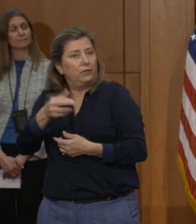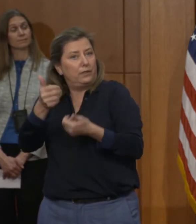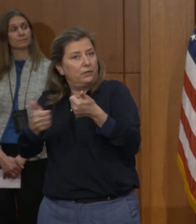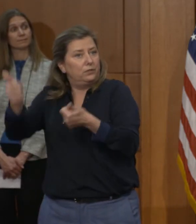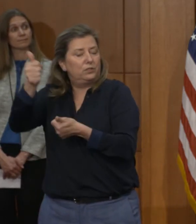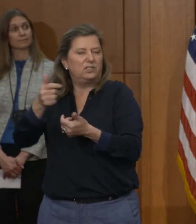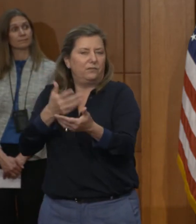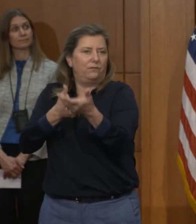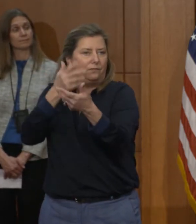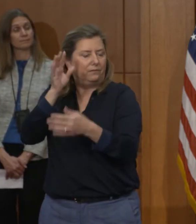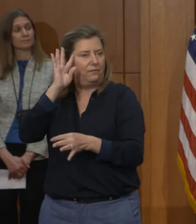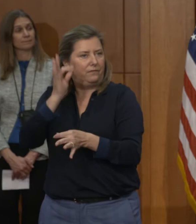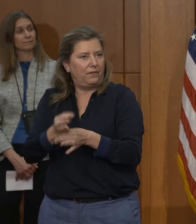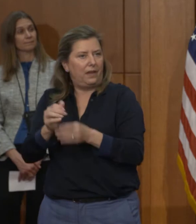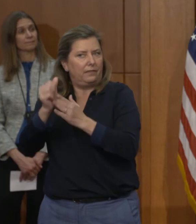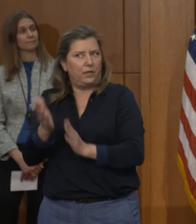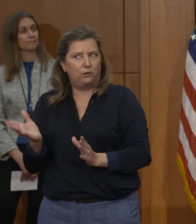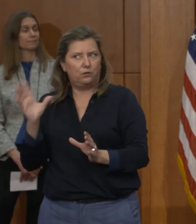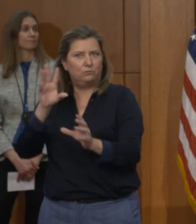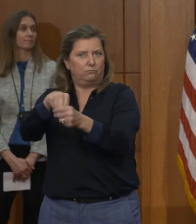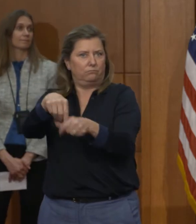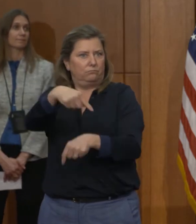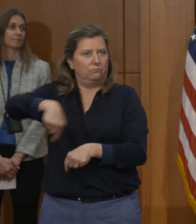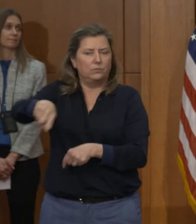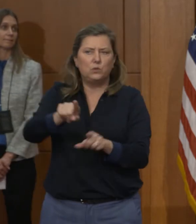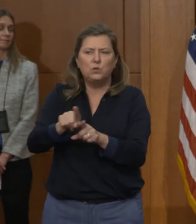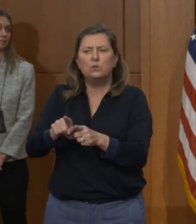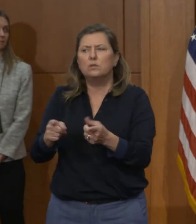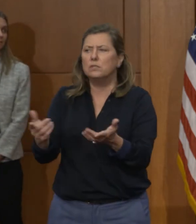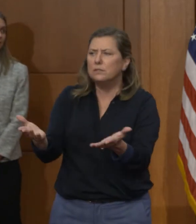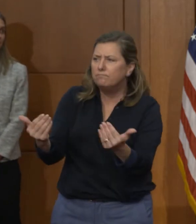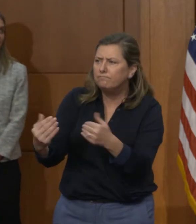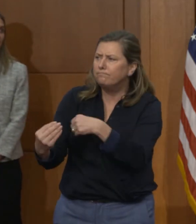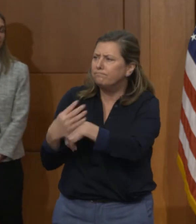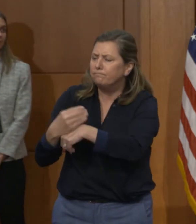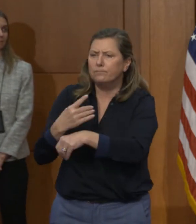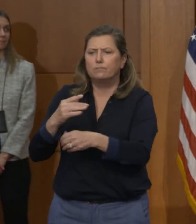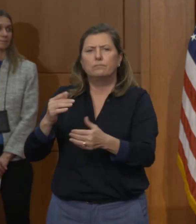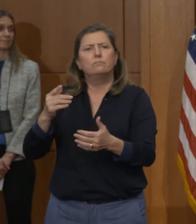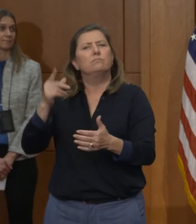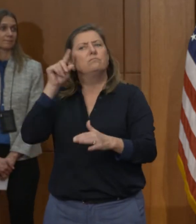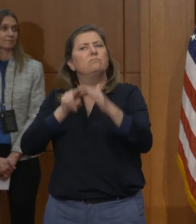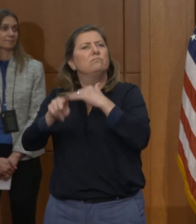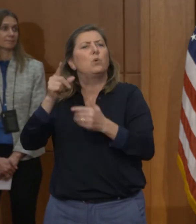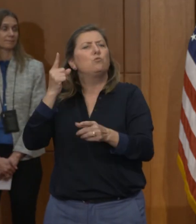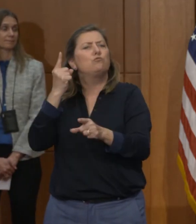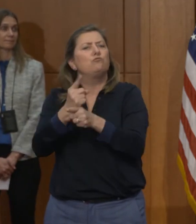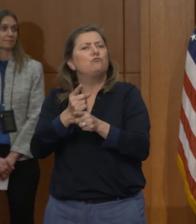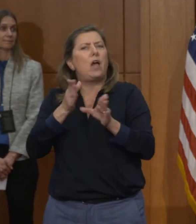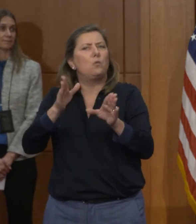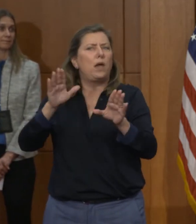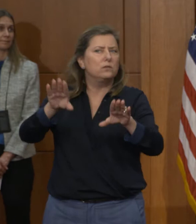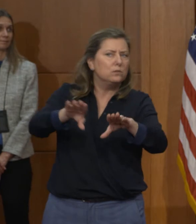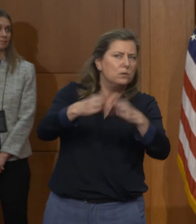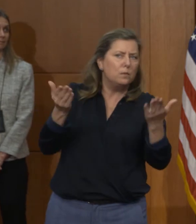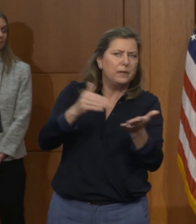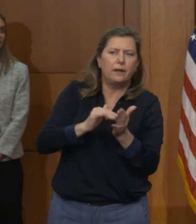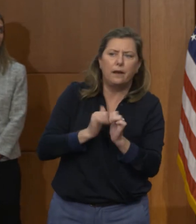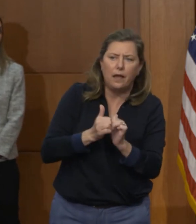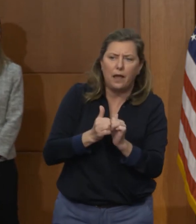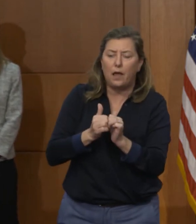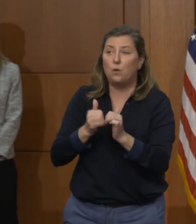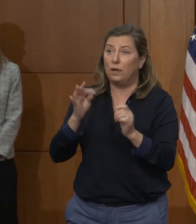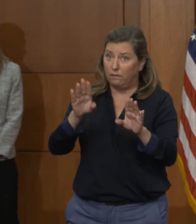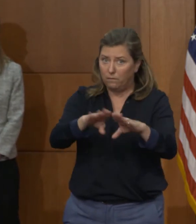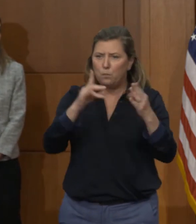group. We want them to tell us what is the right way to ease restrictions. What will that look like on the